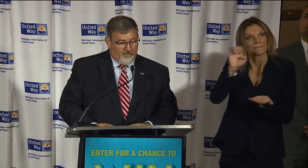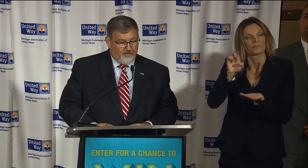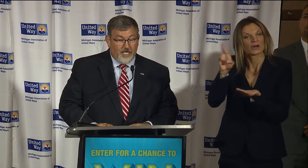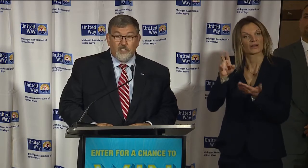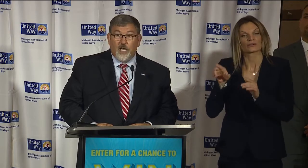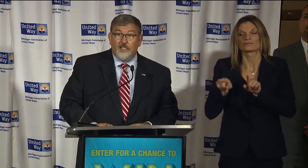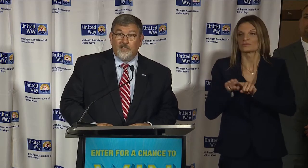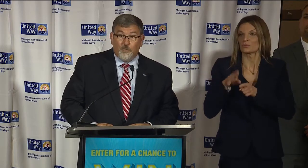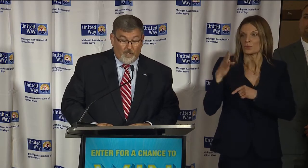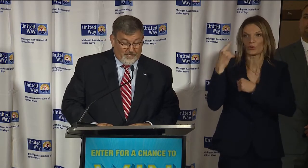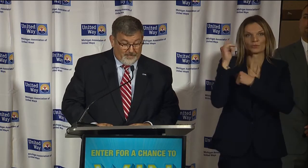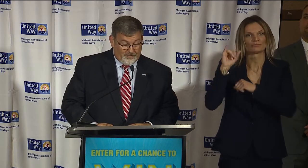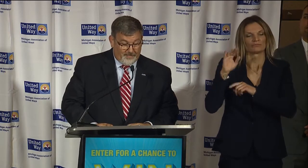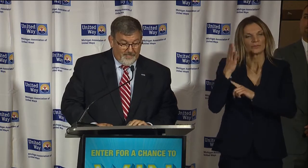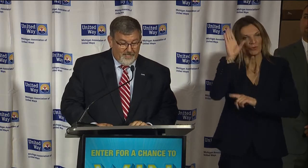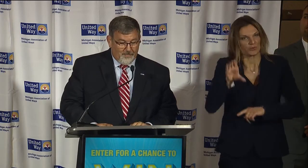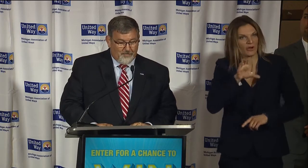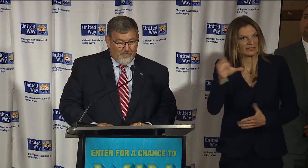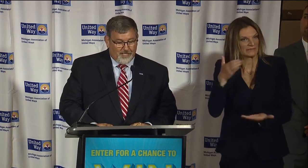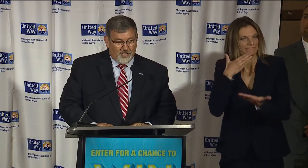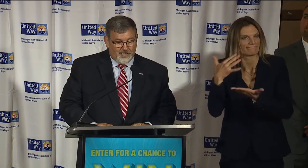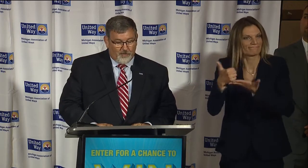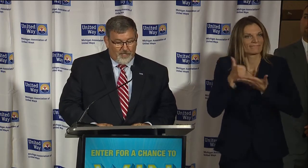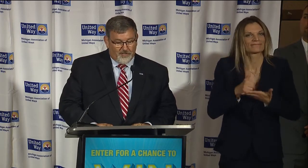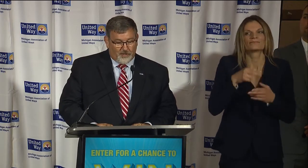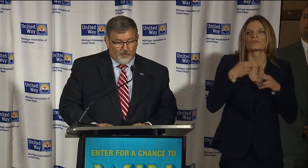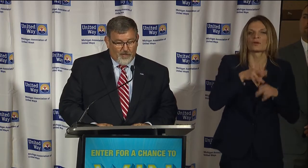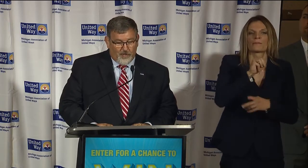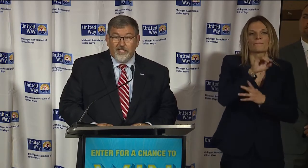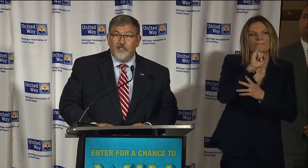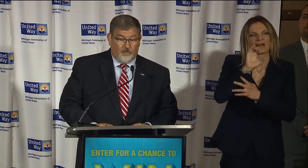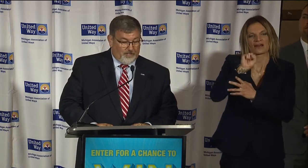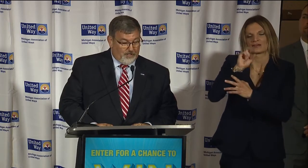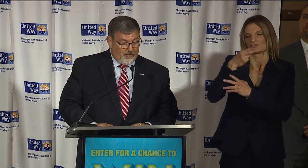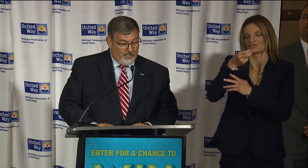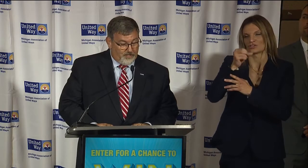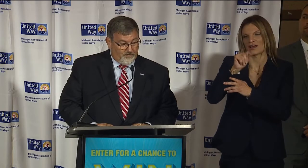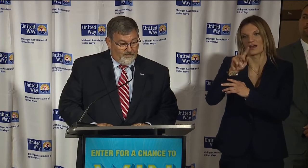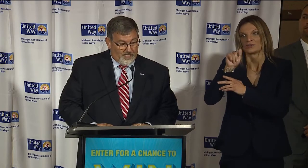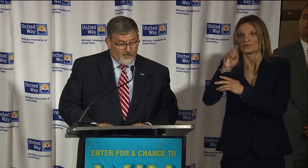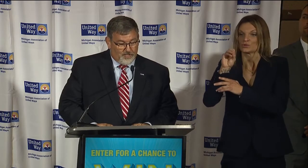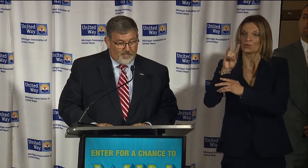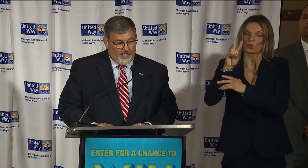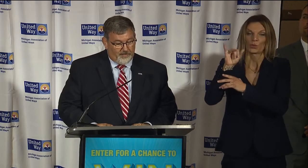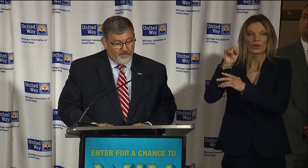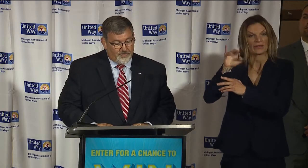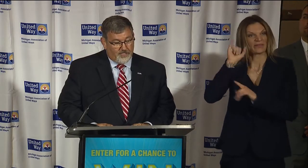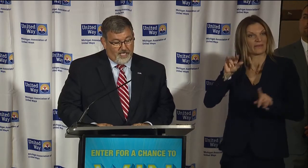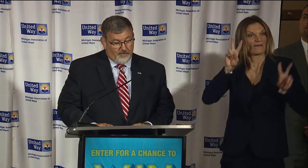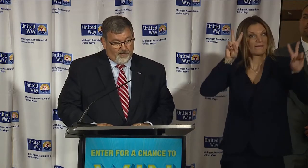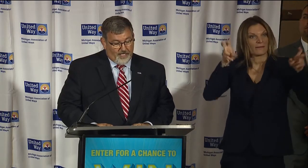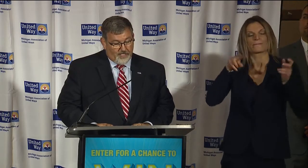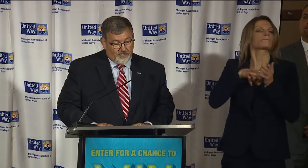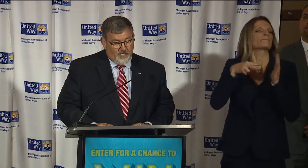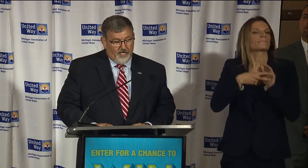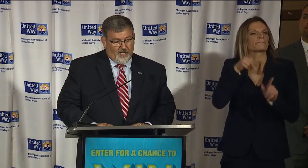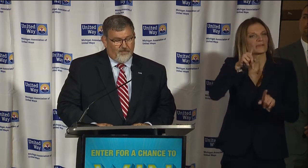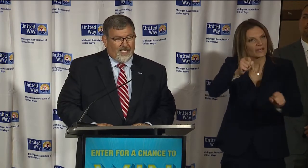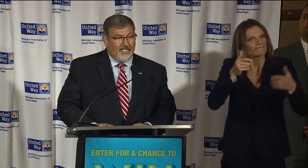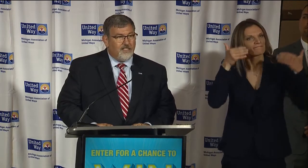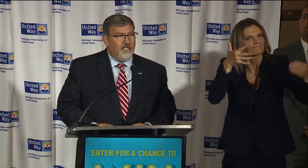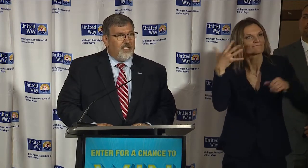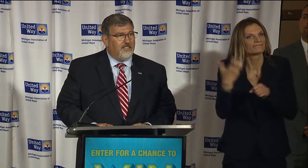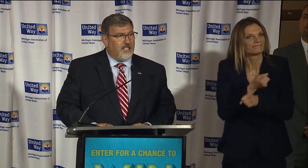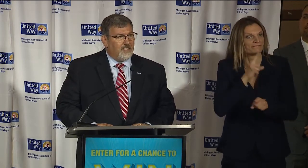part of My Shot to Win. My Shot to Win is a great way to encourage fellow Michiganders to take advantage